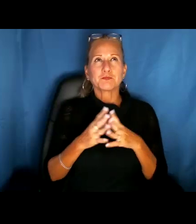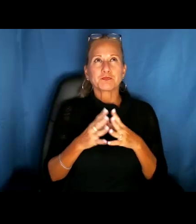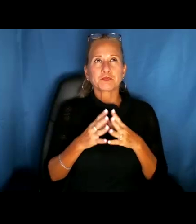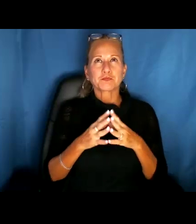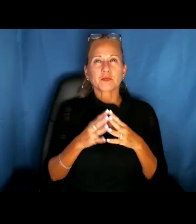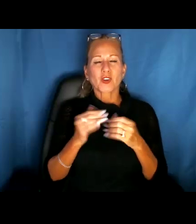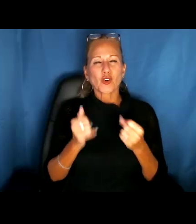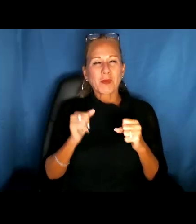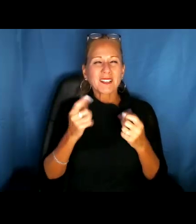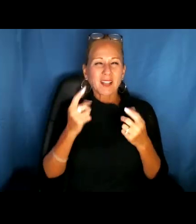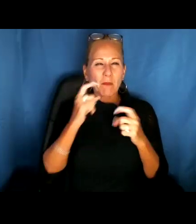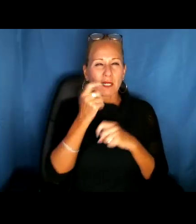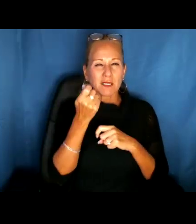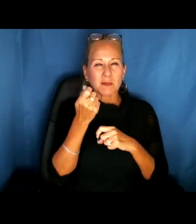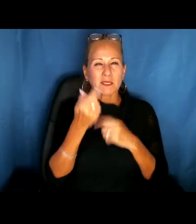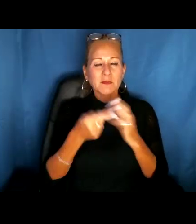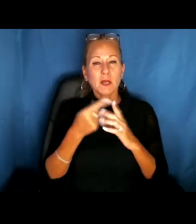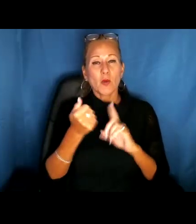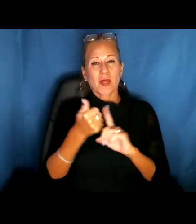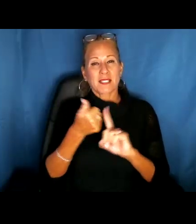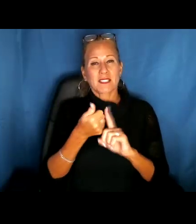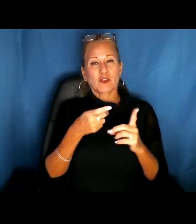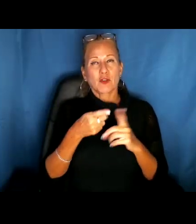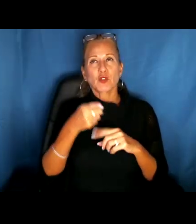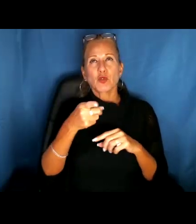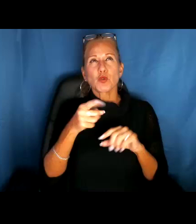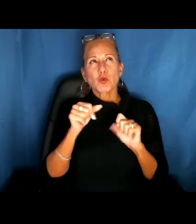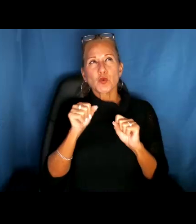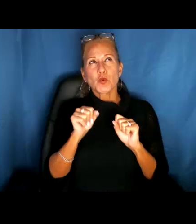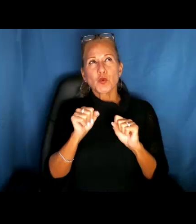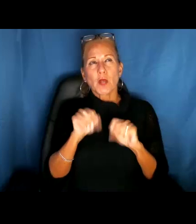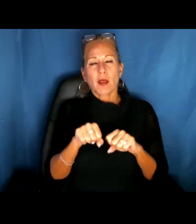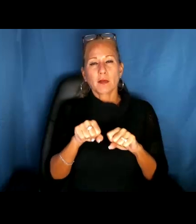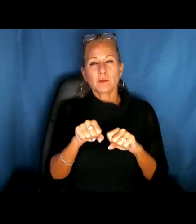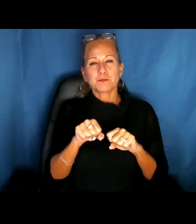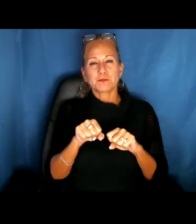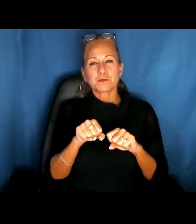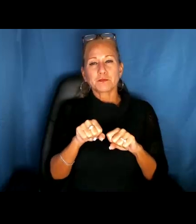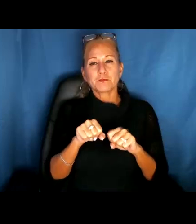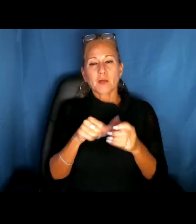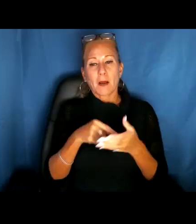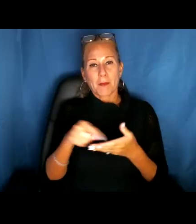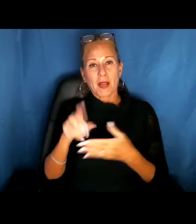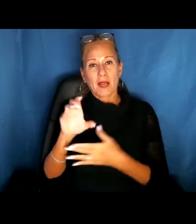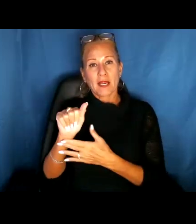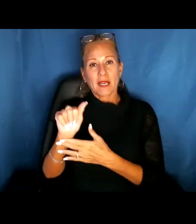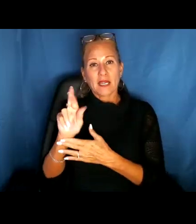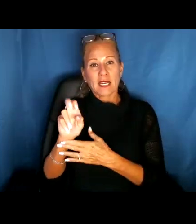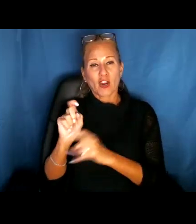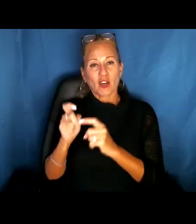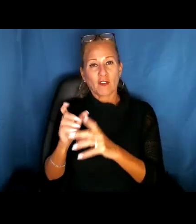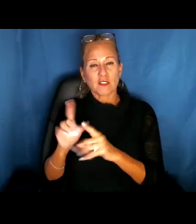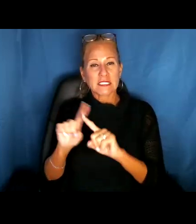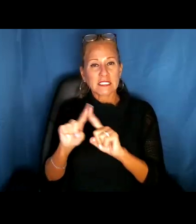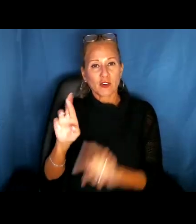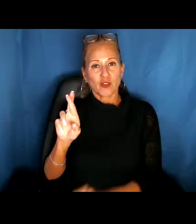could be very complex, obviously, in self-direction. You can pay your caregivers different rates based on